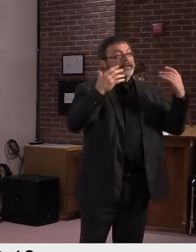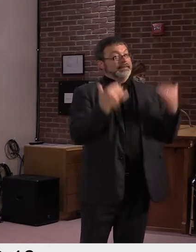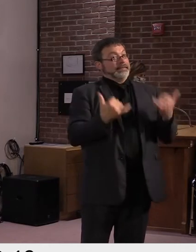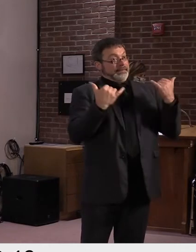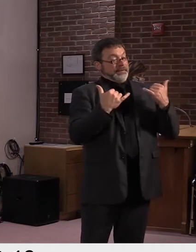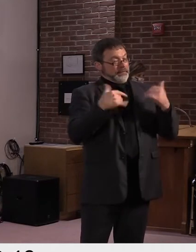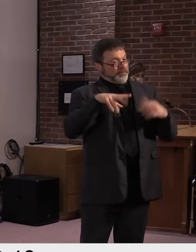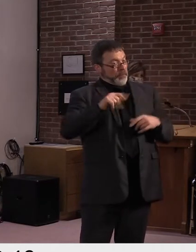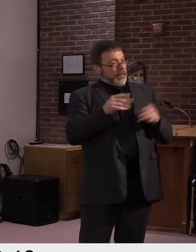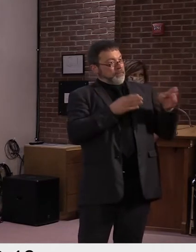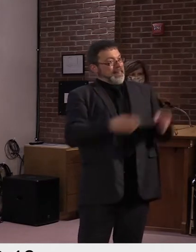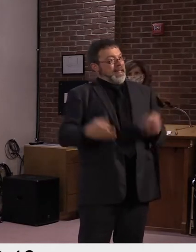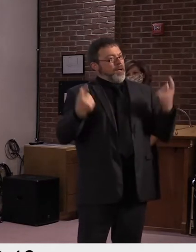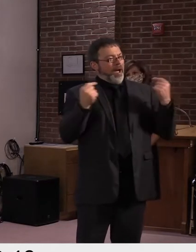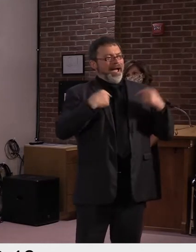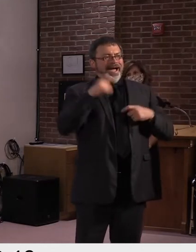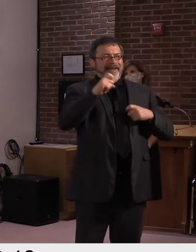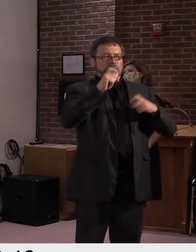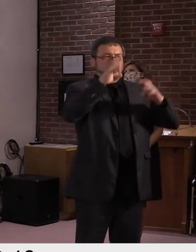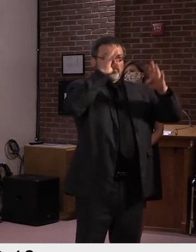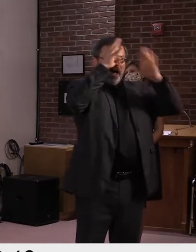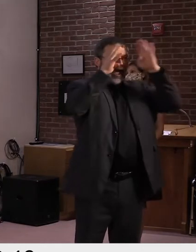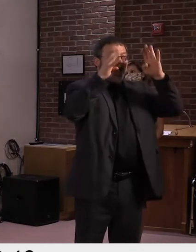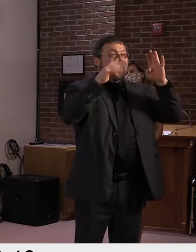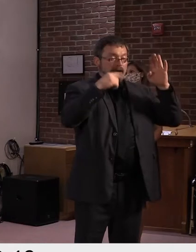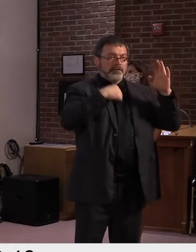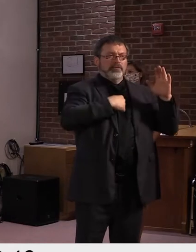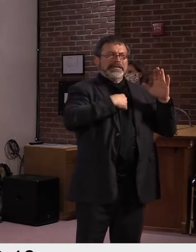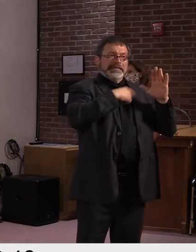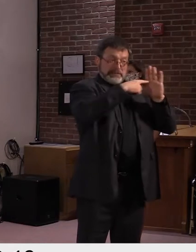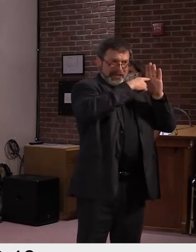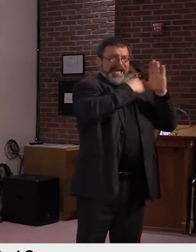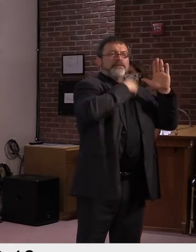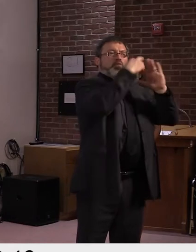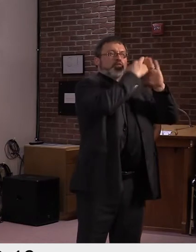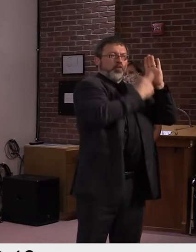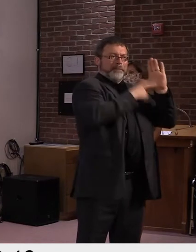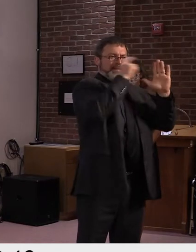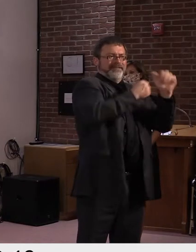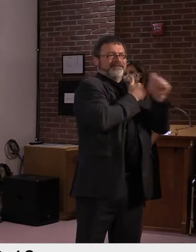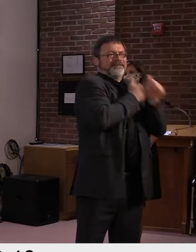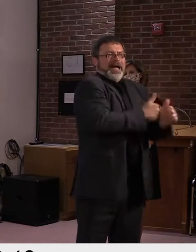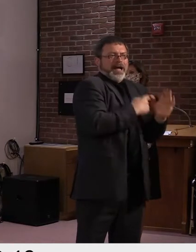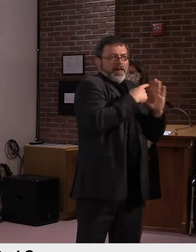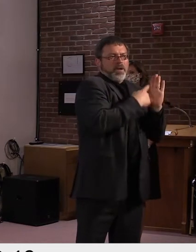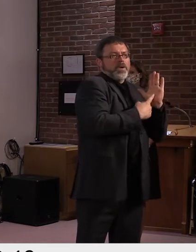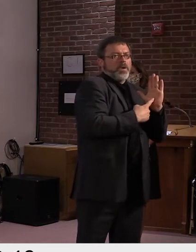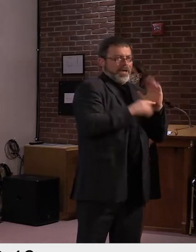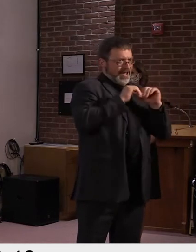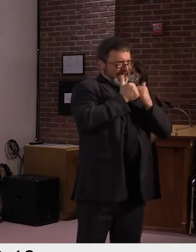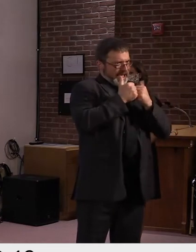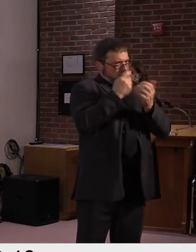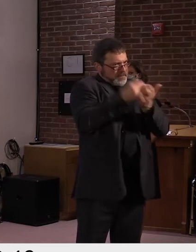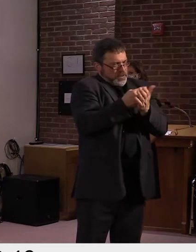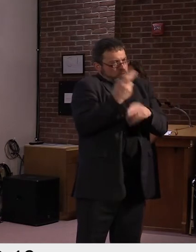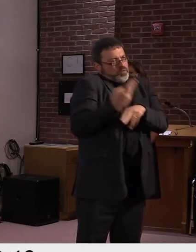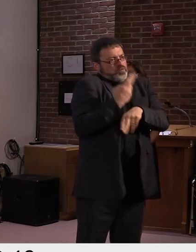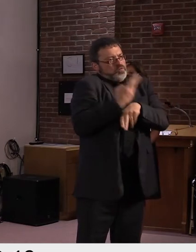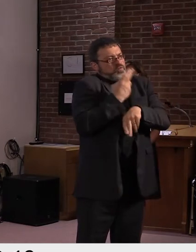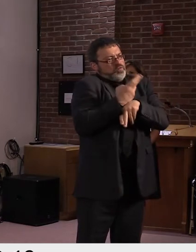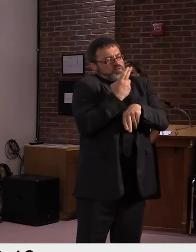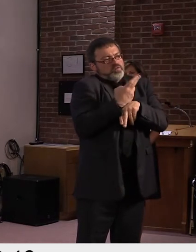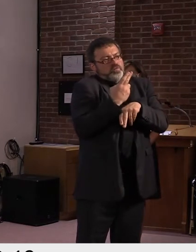very strict guidelines over how money in the fund is utilized. It has to be used for benefits. It